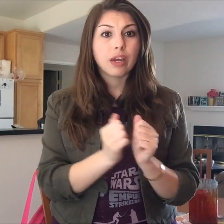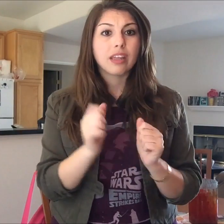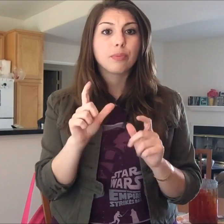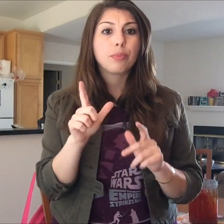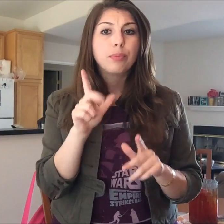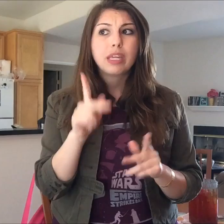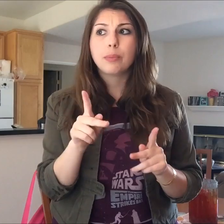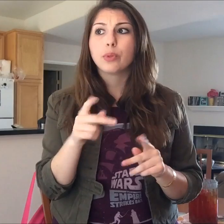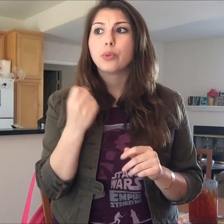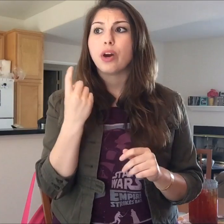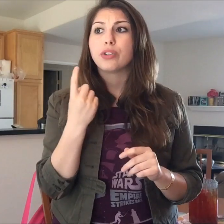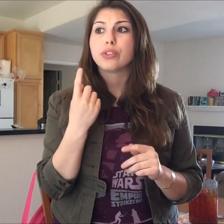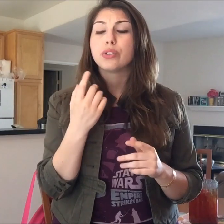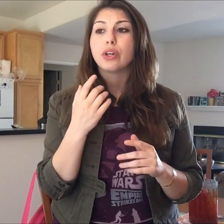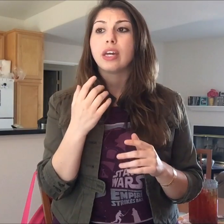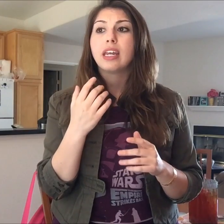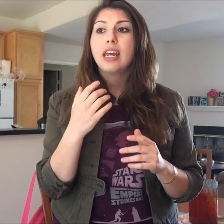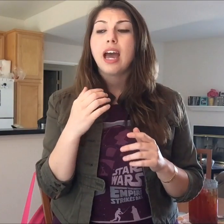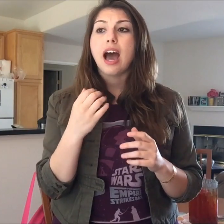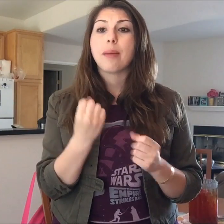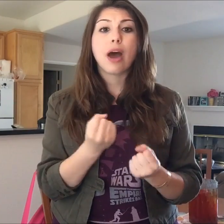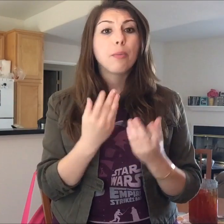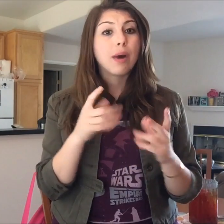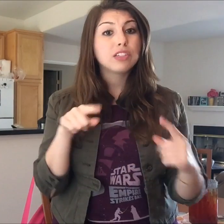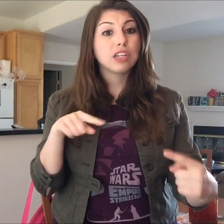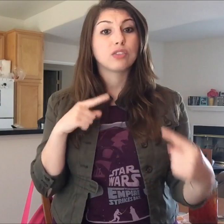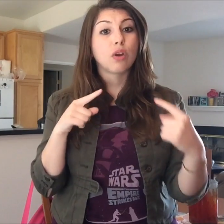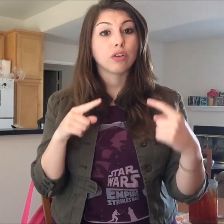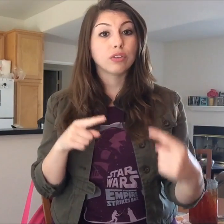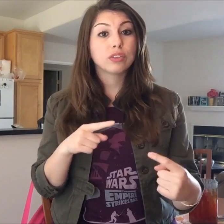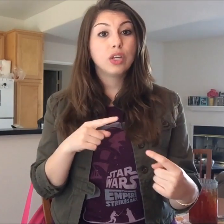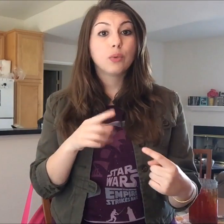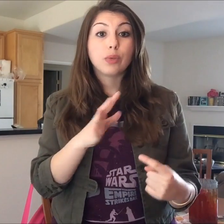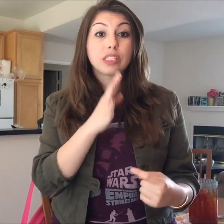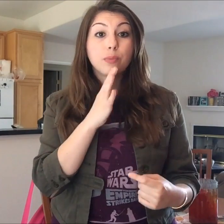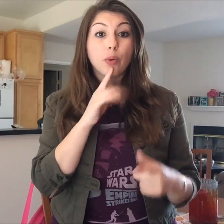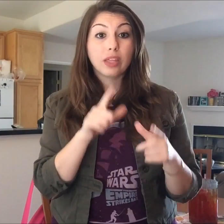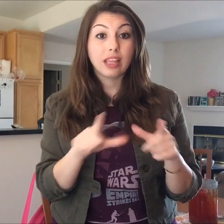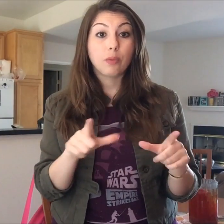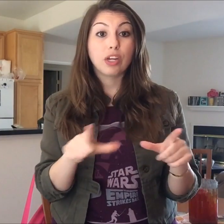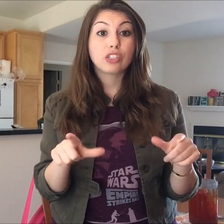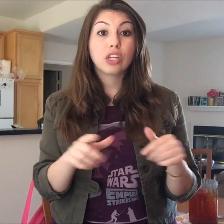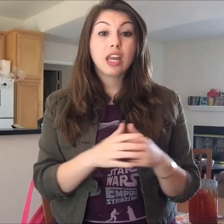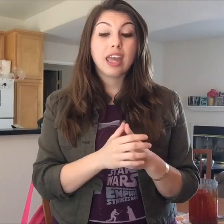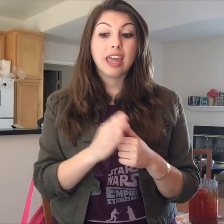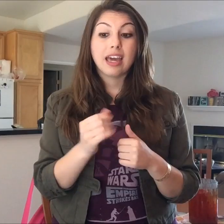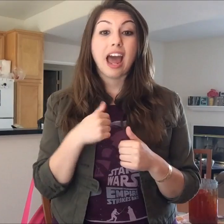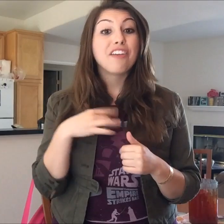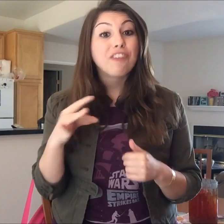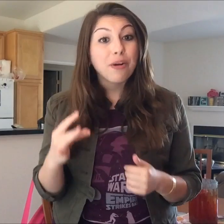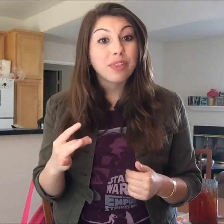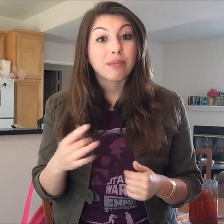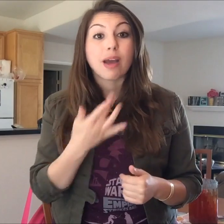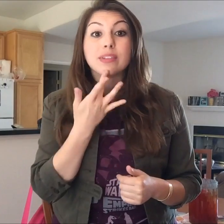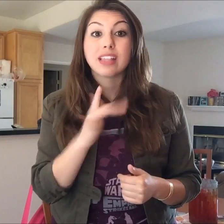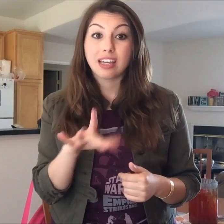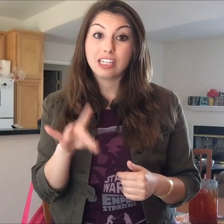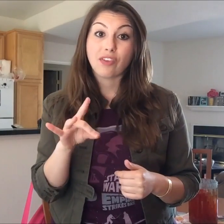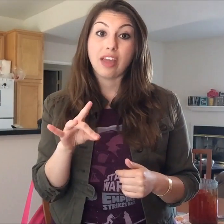with, people who understood how much I struggled with spoken language. And I found them, I was lucky to find